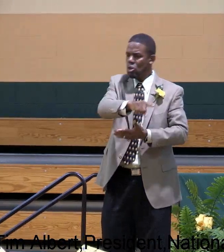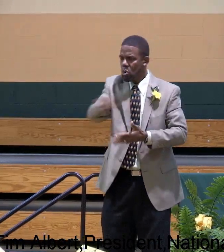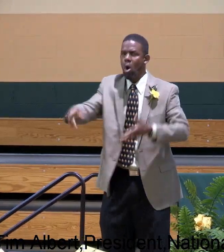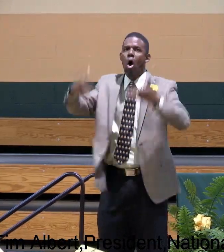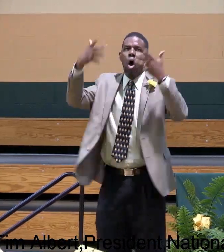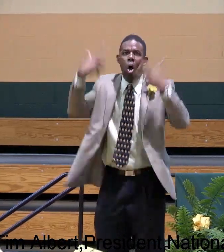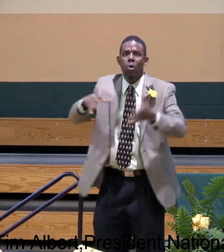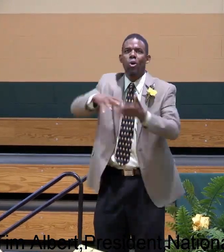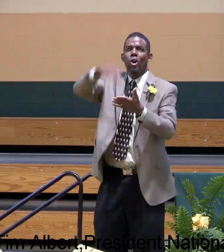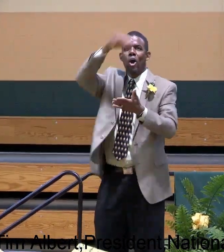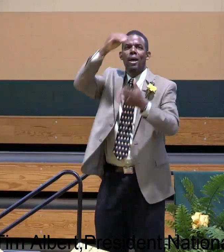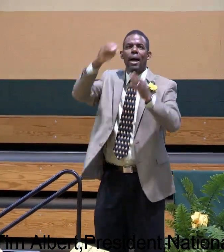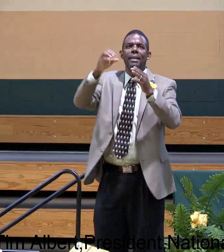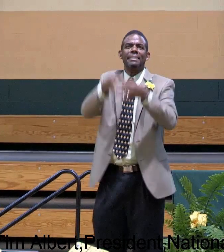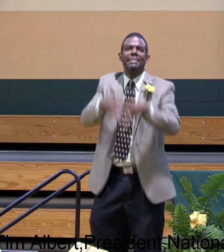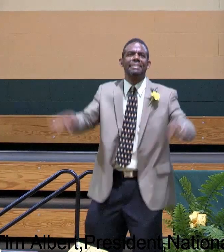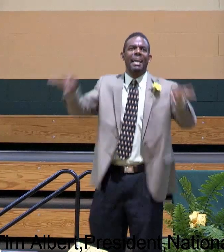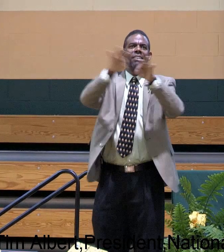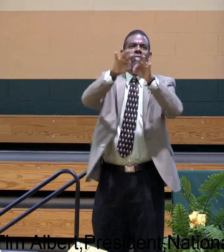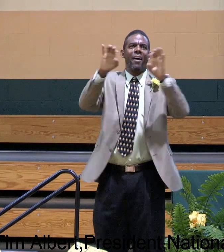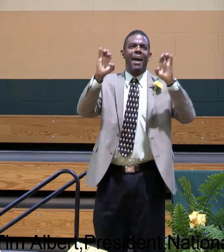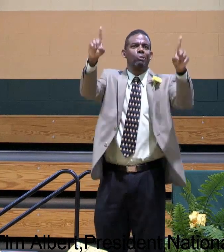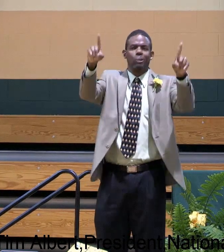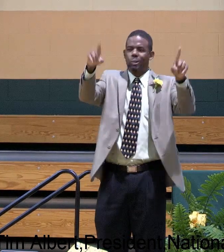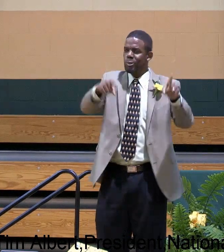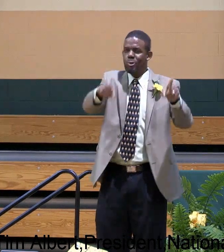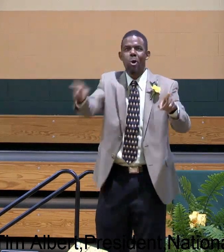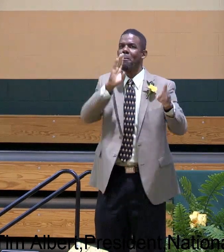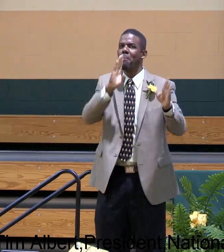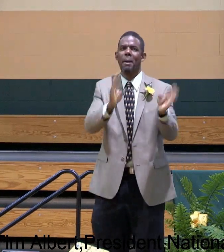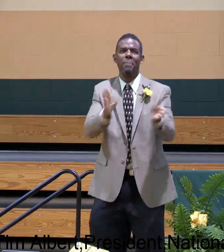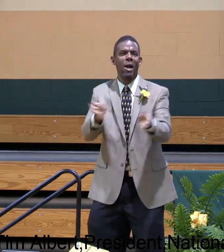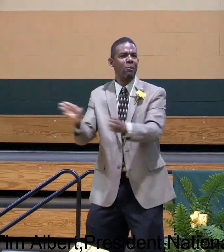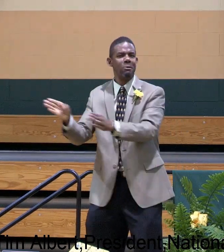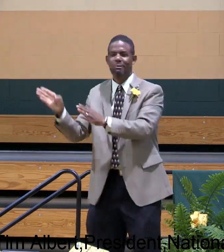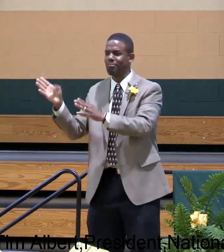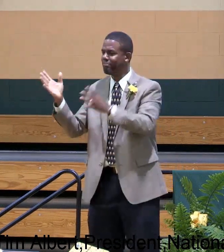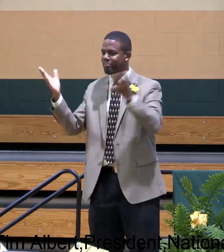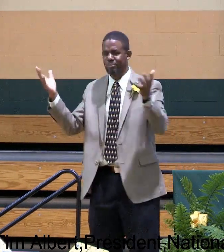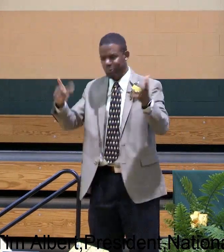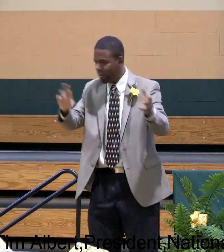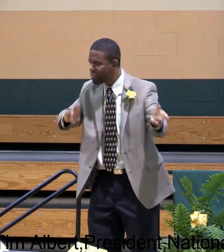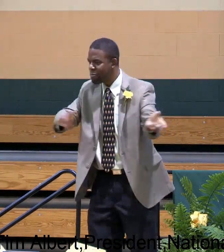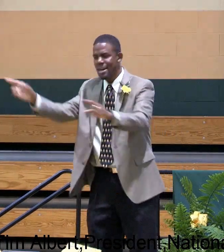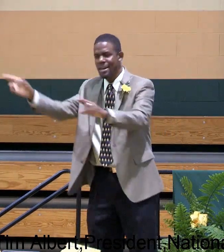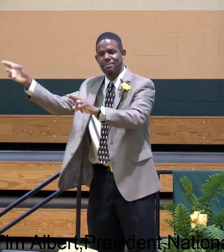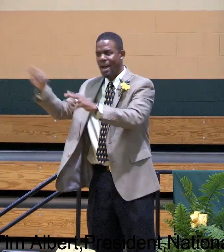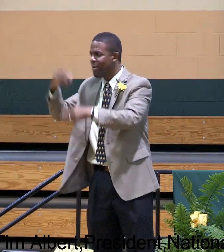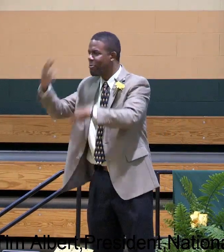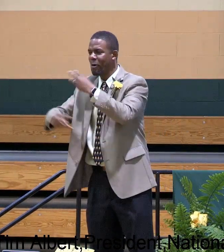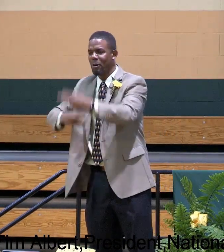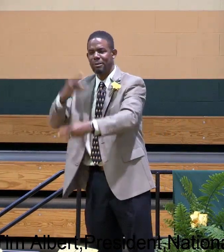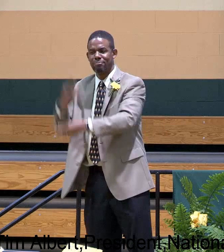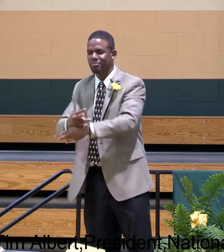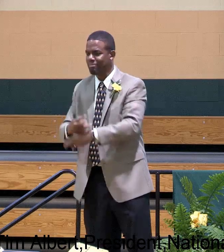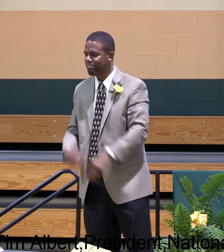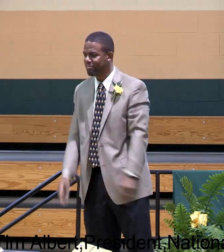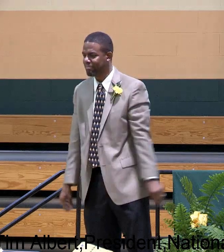have great relief that you have learned the essential items of your education. You are now prepared to move on, to get out there